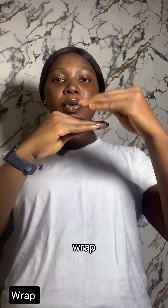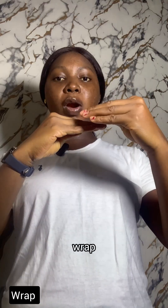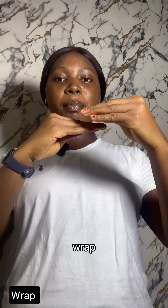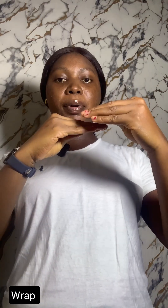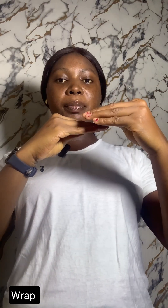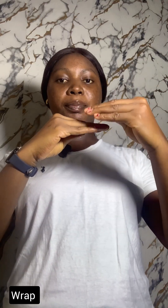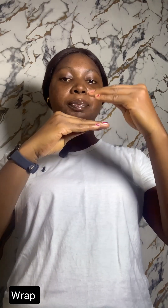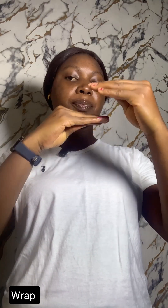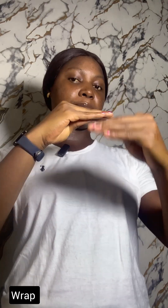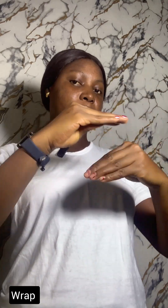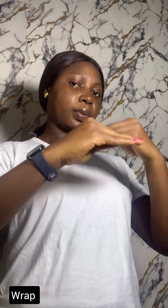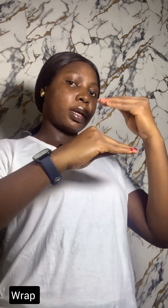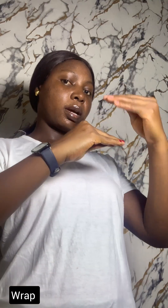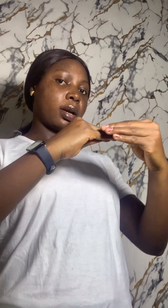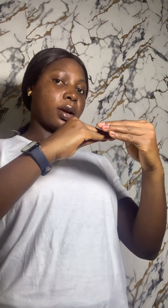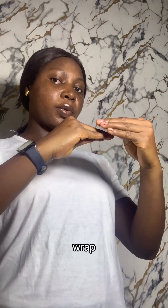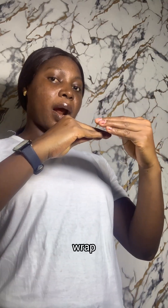Wrap. Wrap.